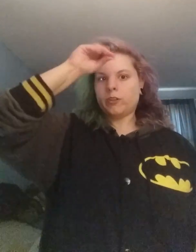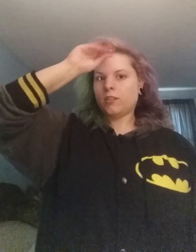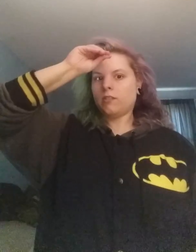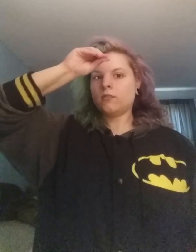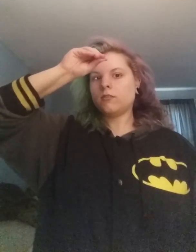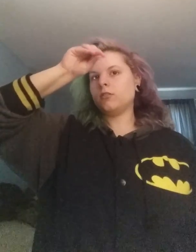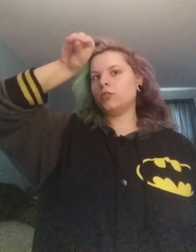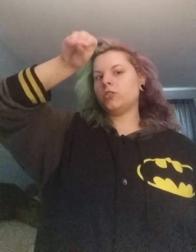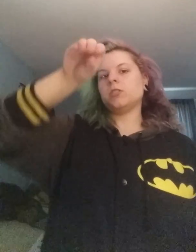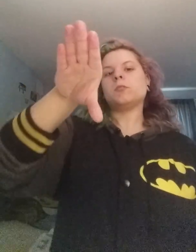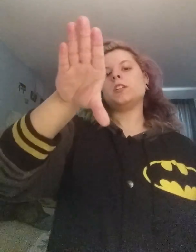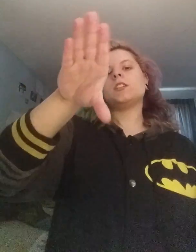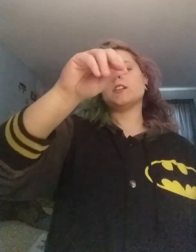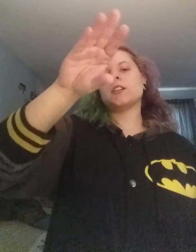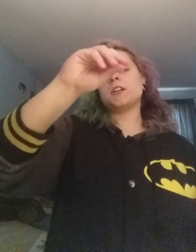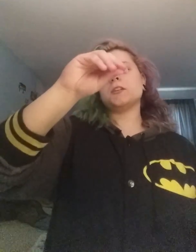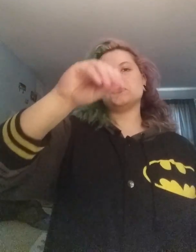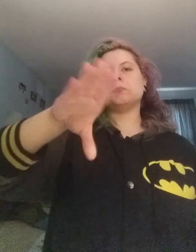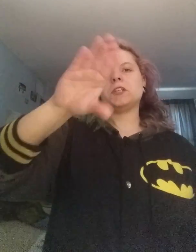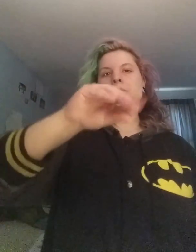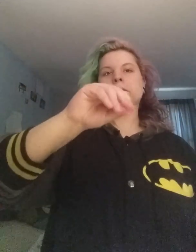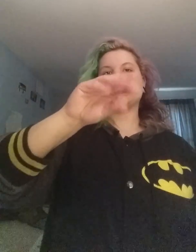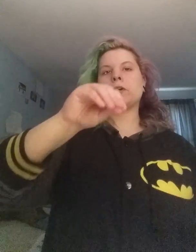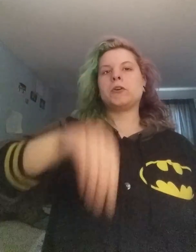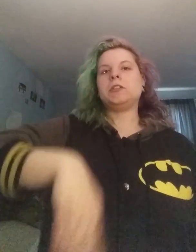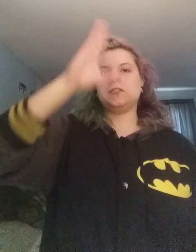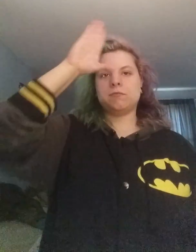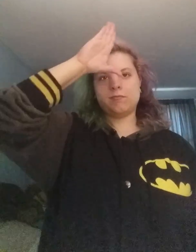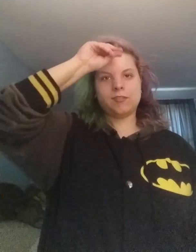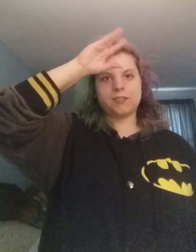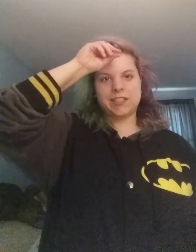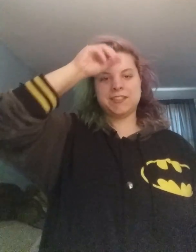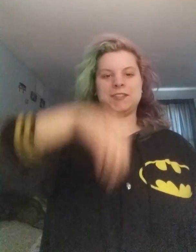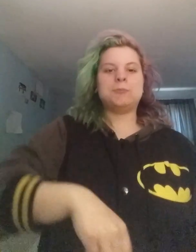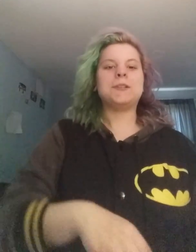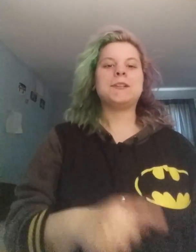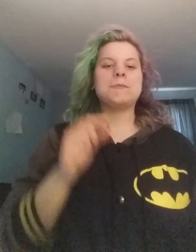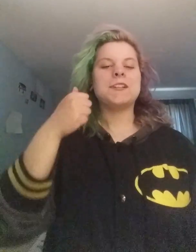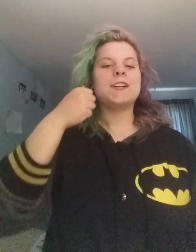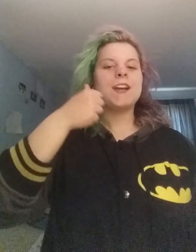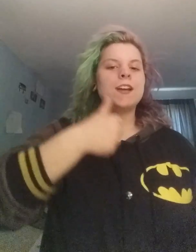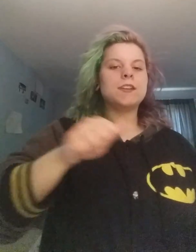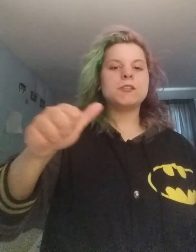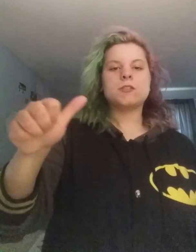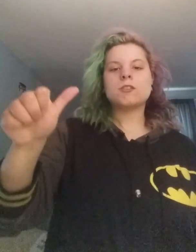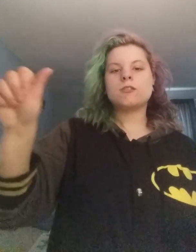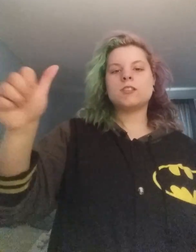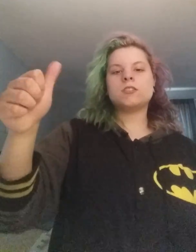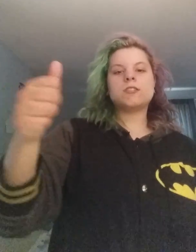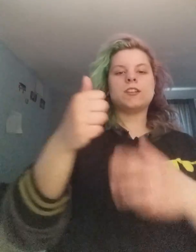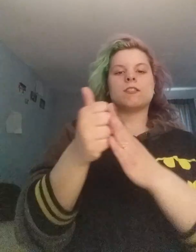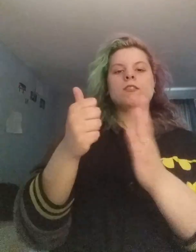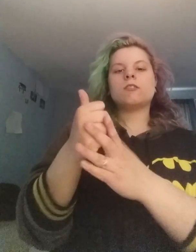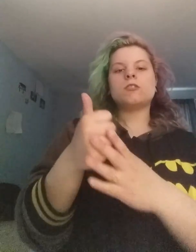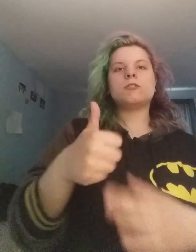boy you just simply take your hand and you make it like talky and then you put it up there and then girl it's like close